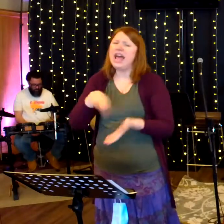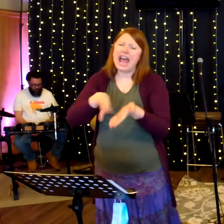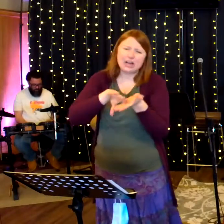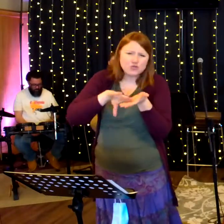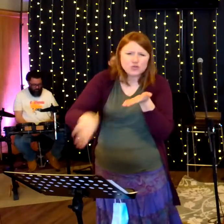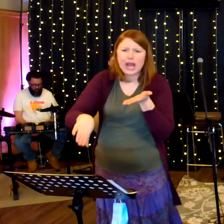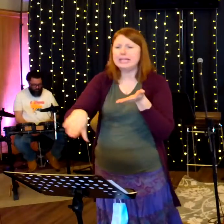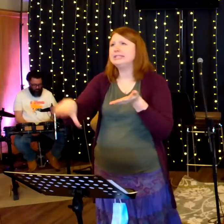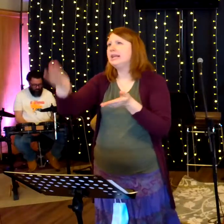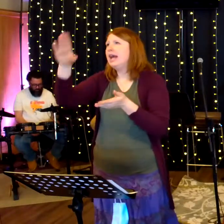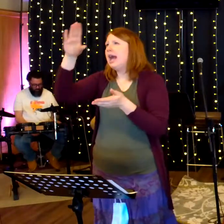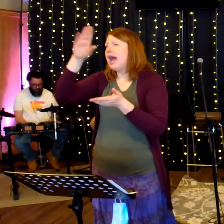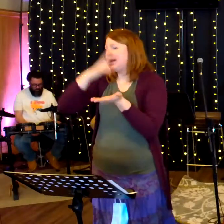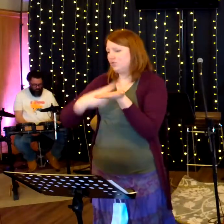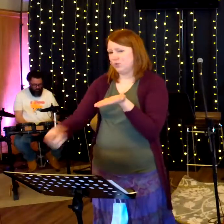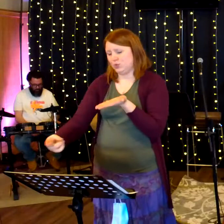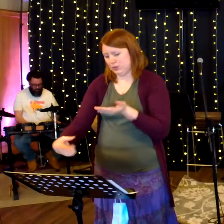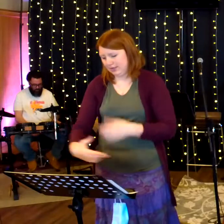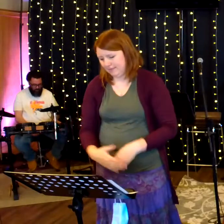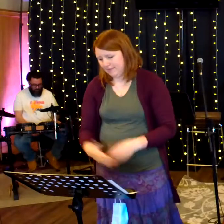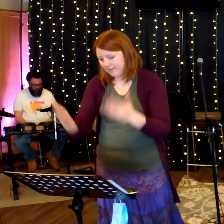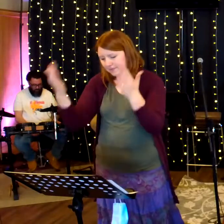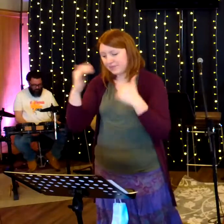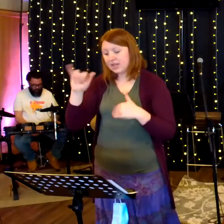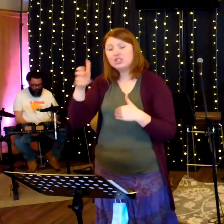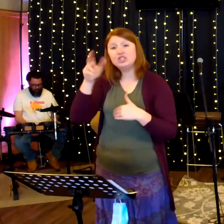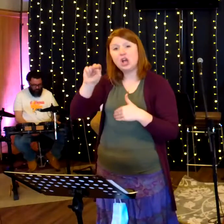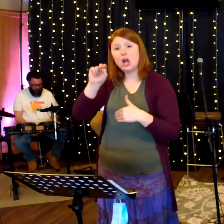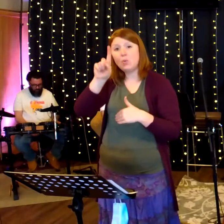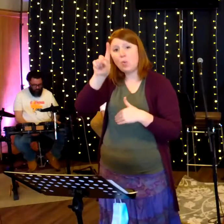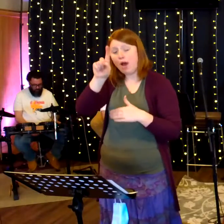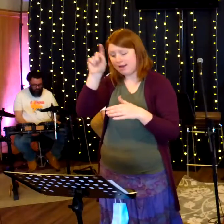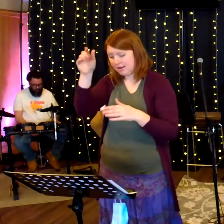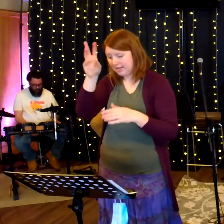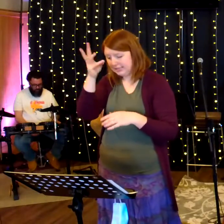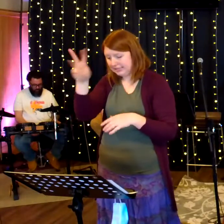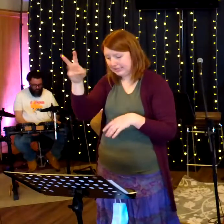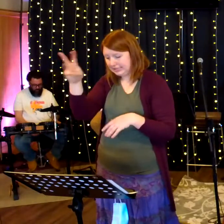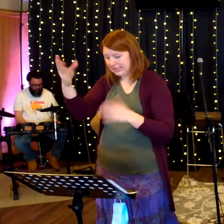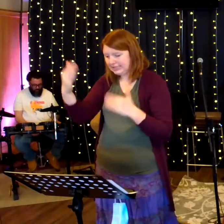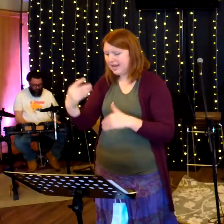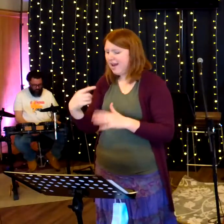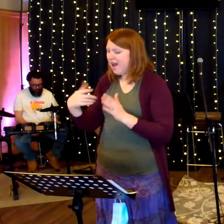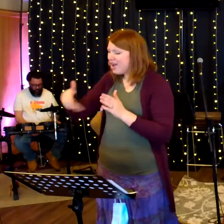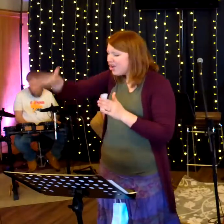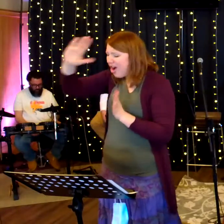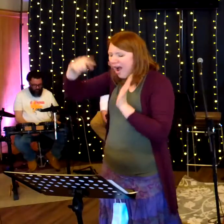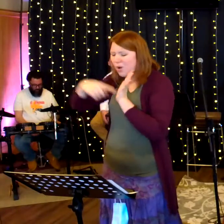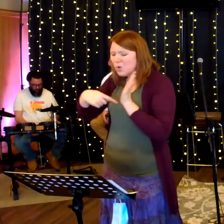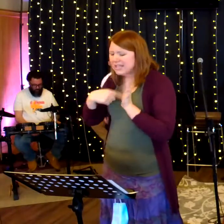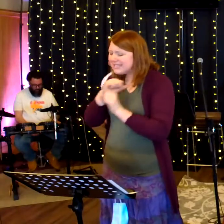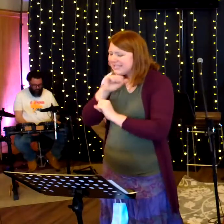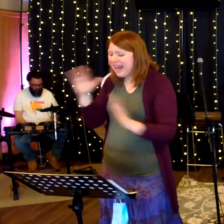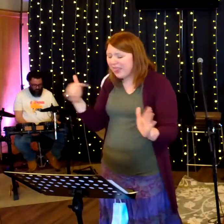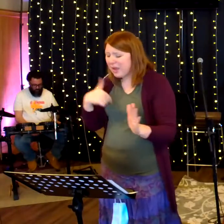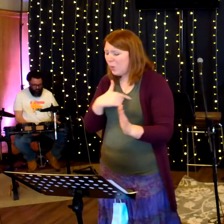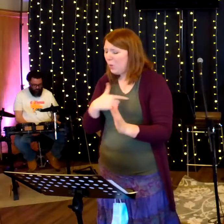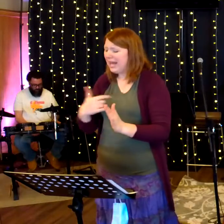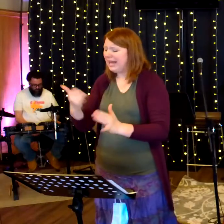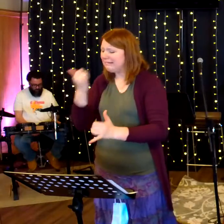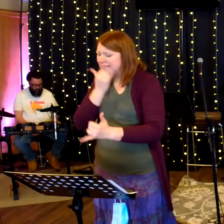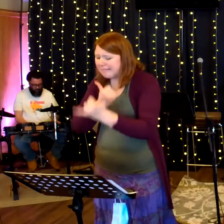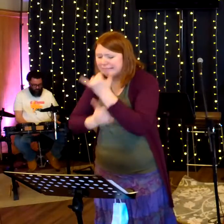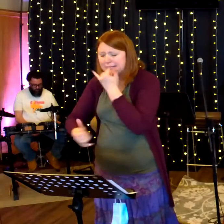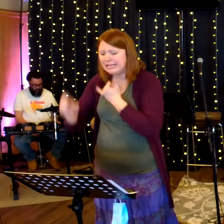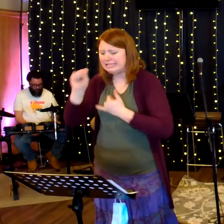down to verse 16, it says, for from his fullness we have all received grace upon